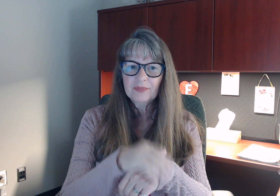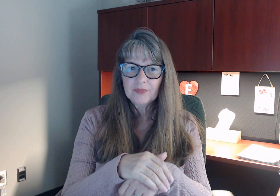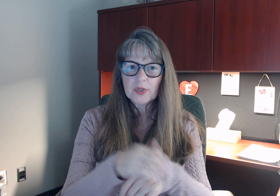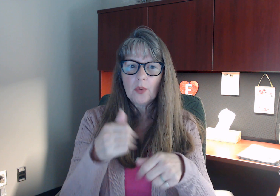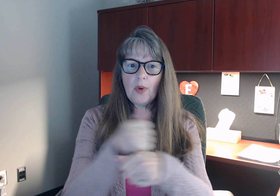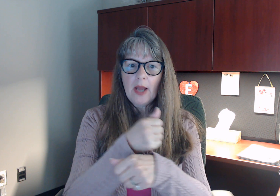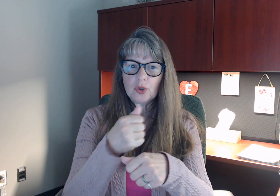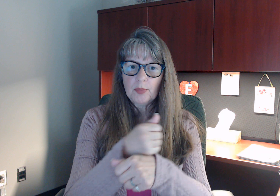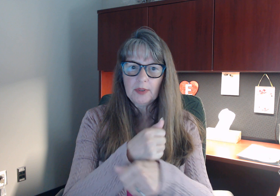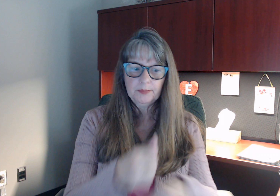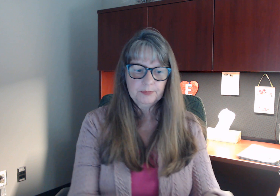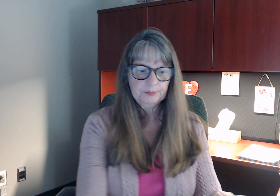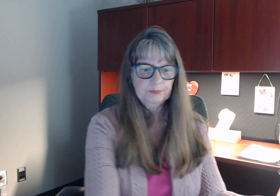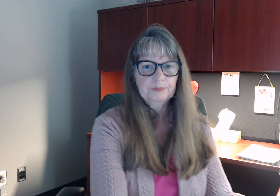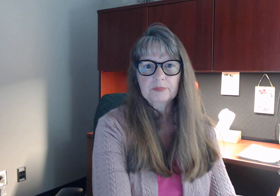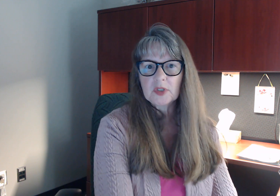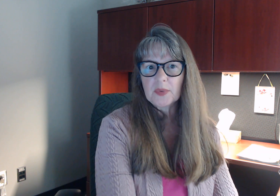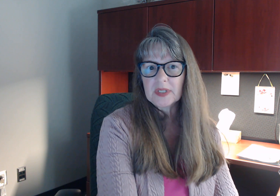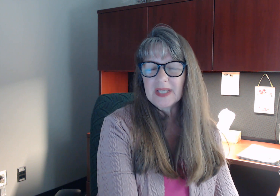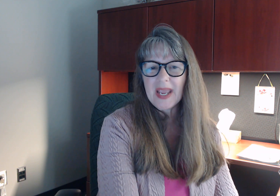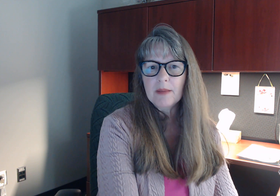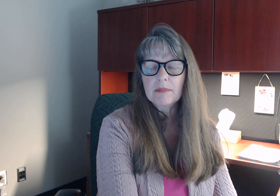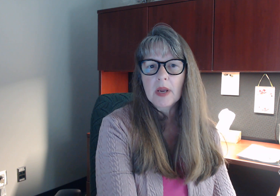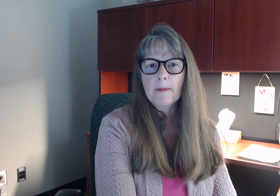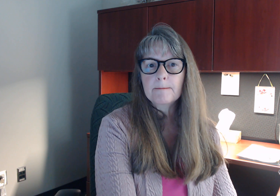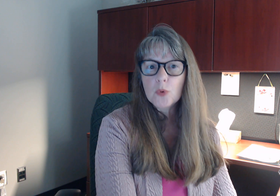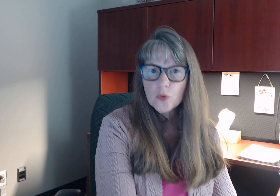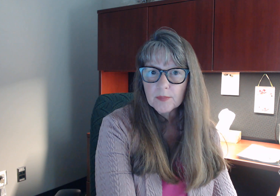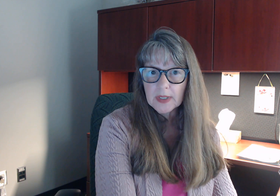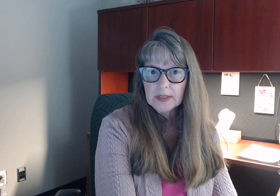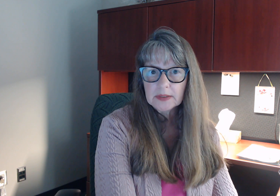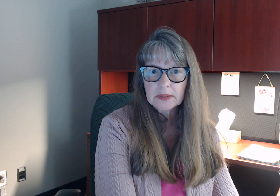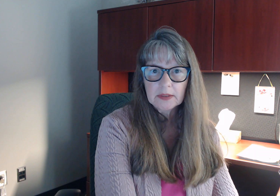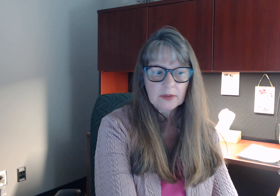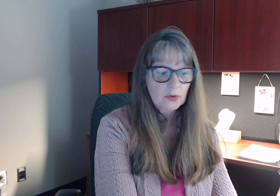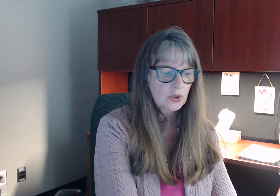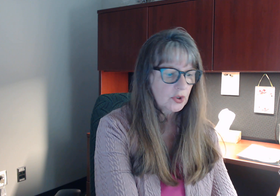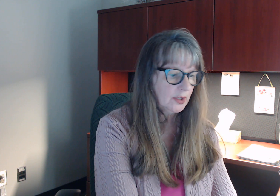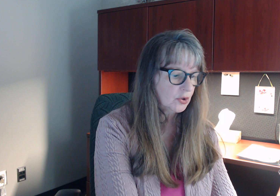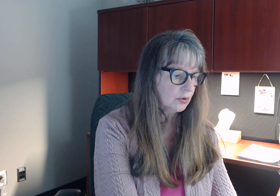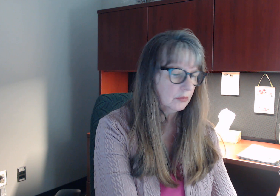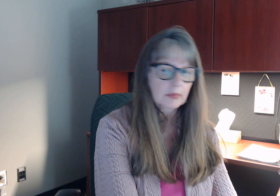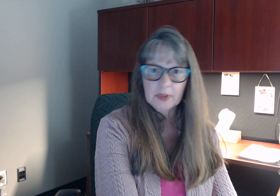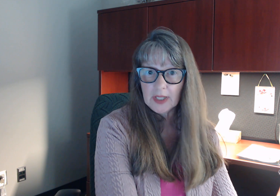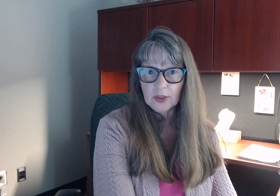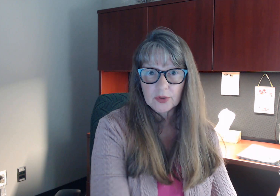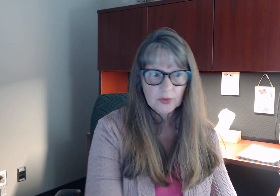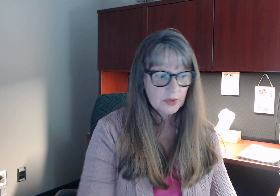so algebra. So it's the same movement, you just change your letter, so to speak.